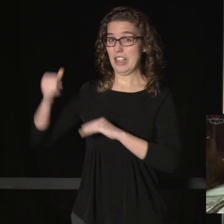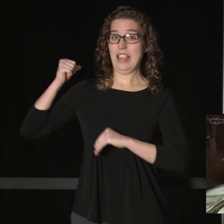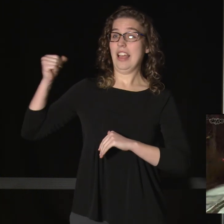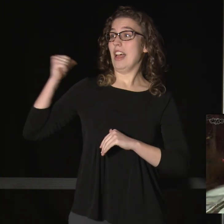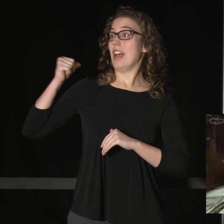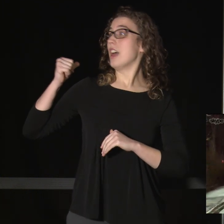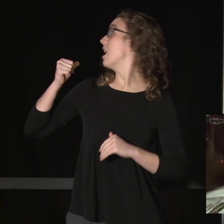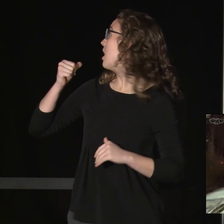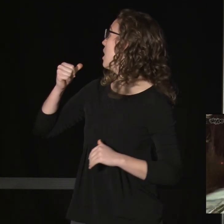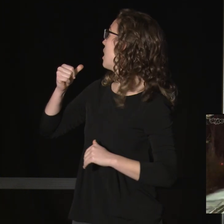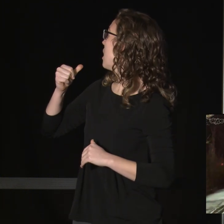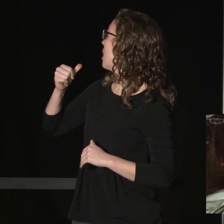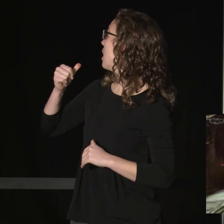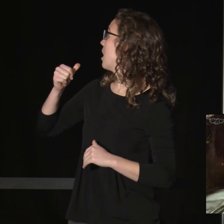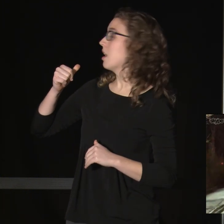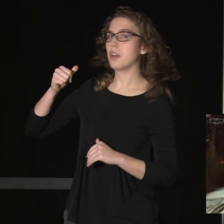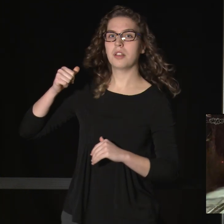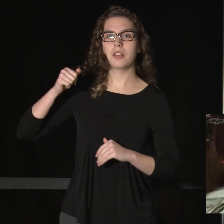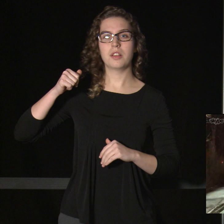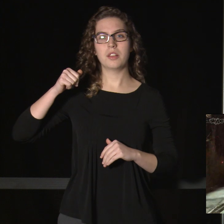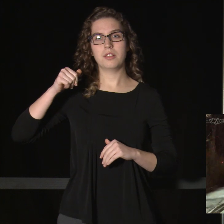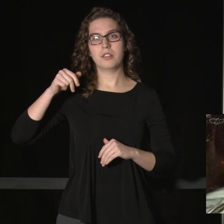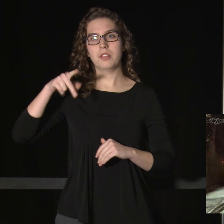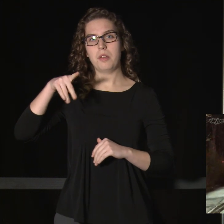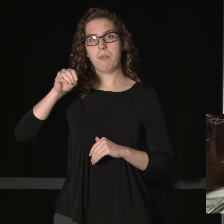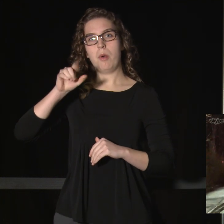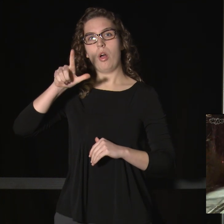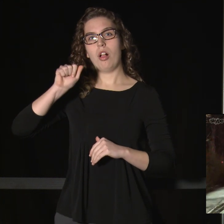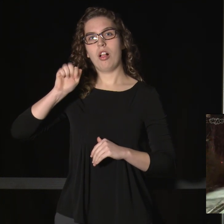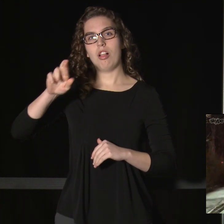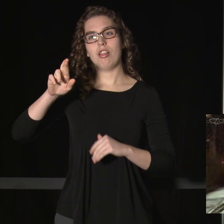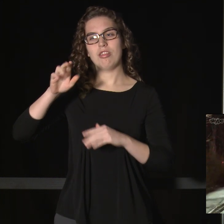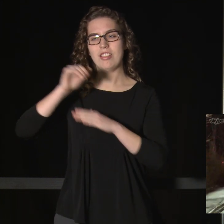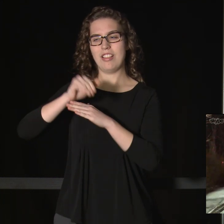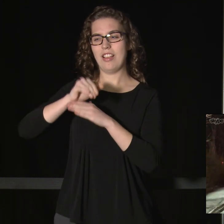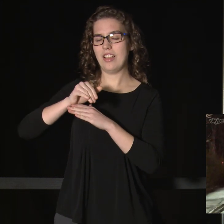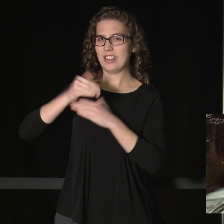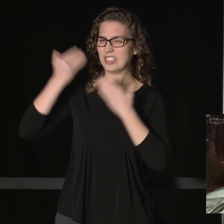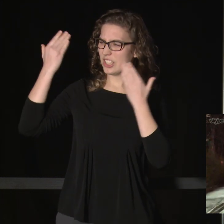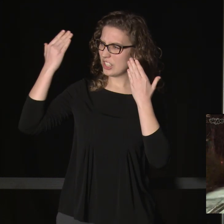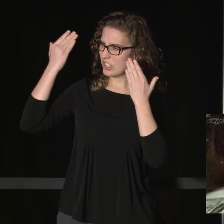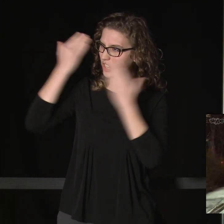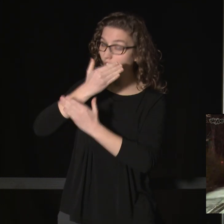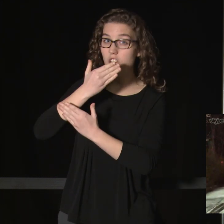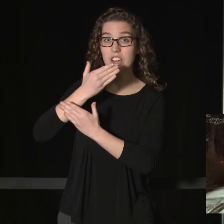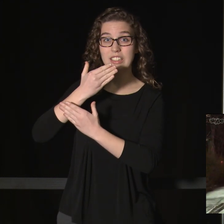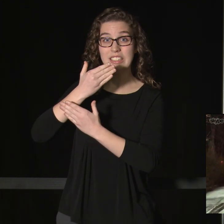the polar night, and it's dark. And it keeps Iceland dark